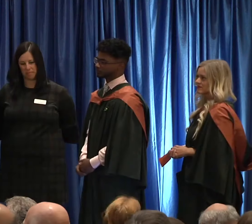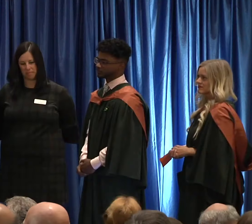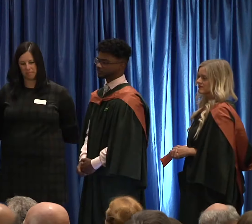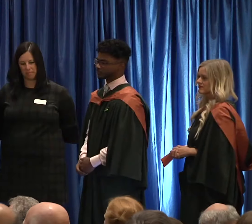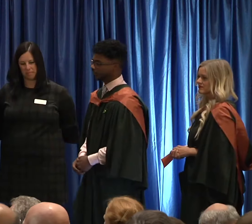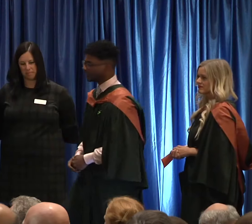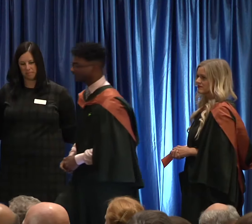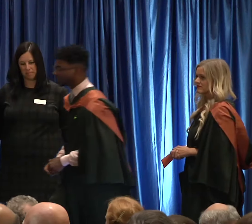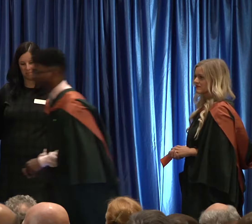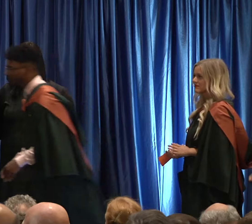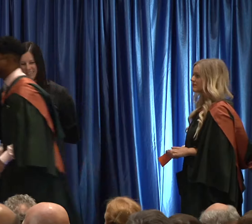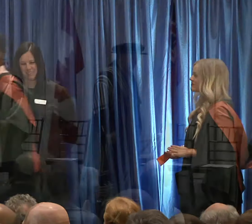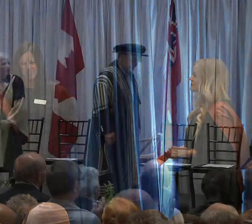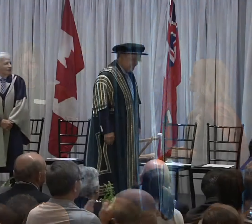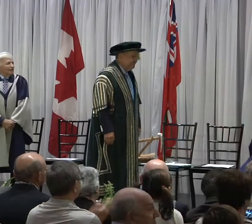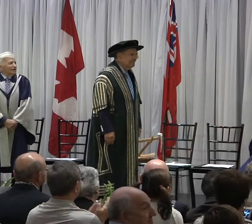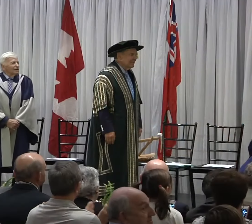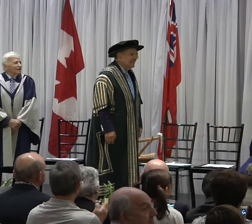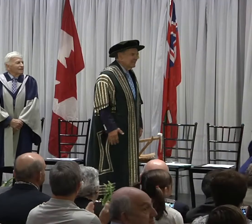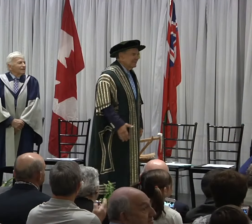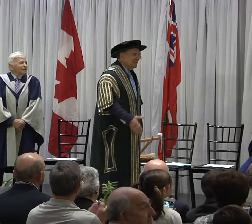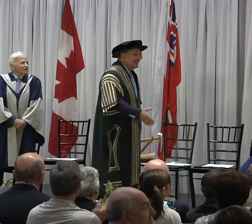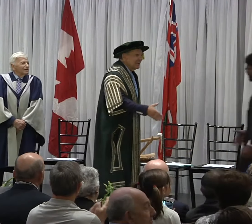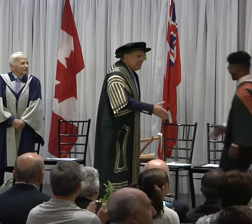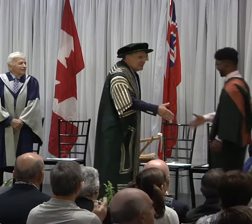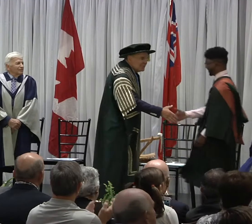Benjamin Nichols.